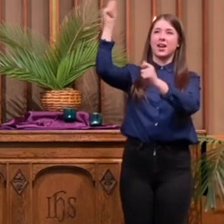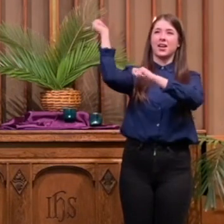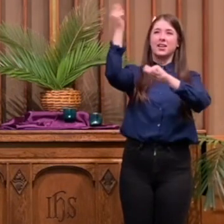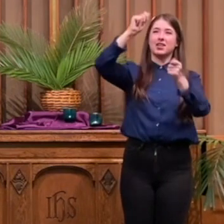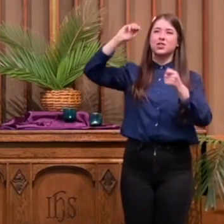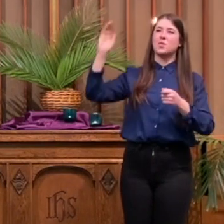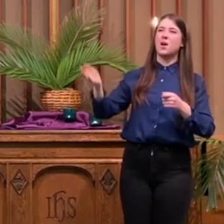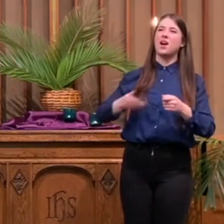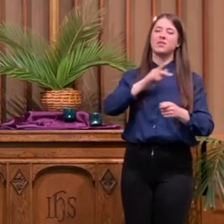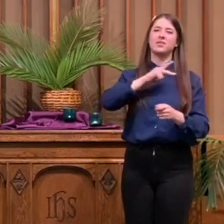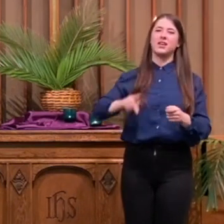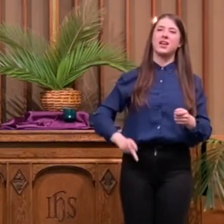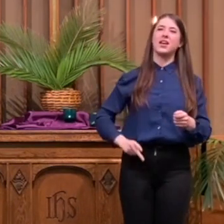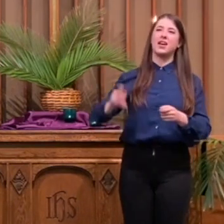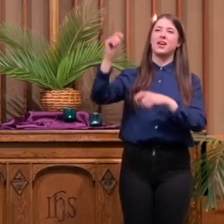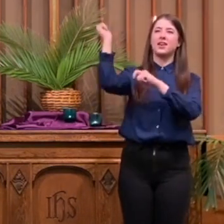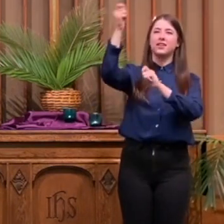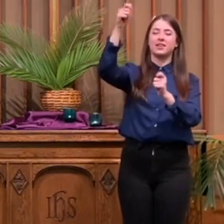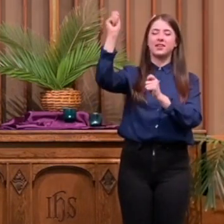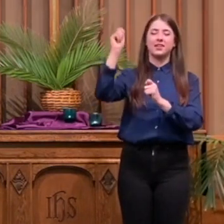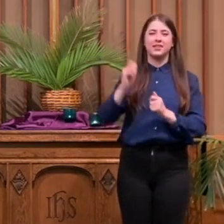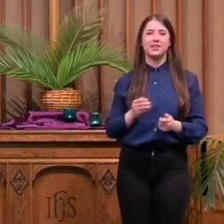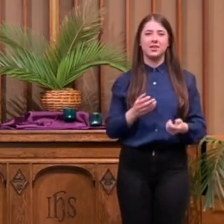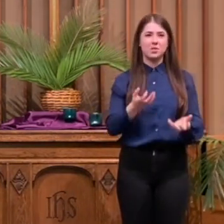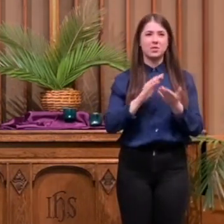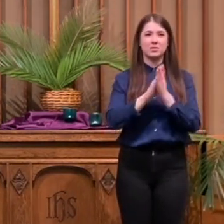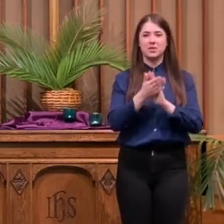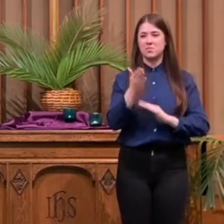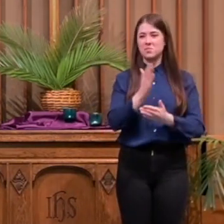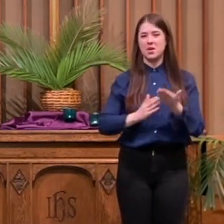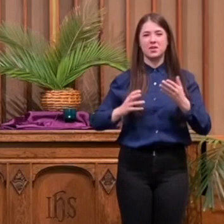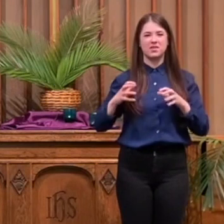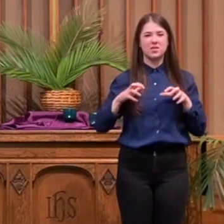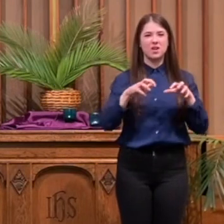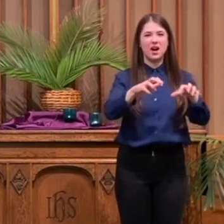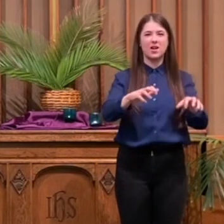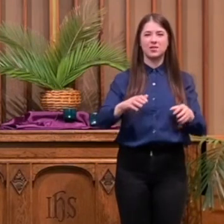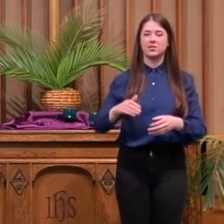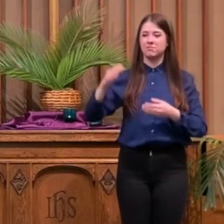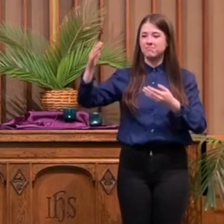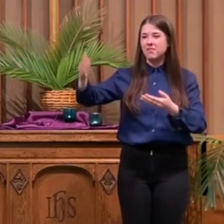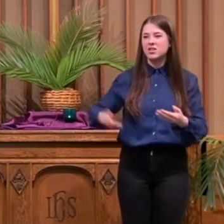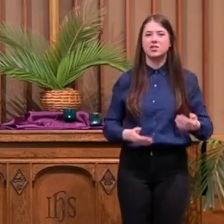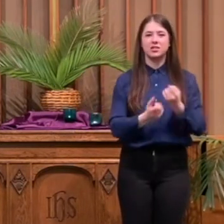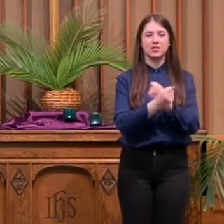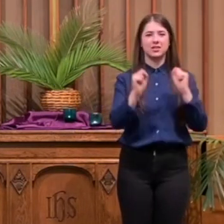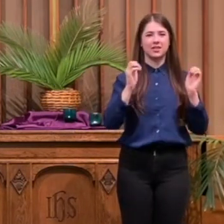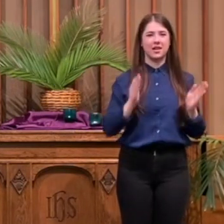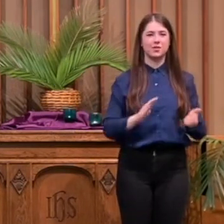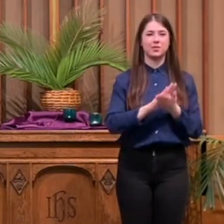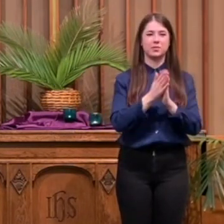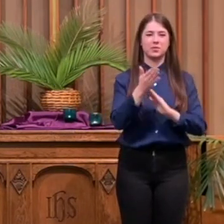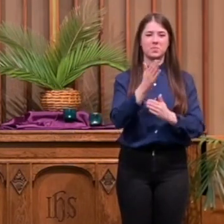of the King. We want to be a part of the crowd who ushers in the Savior, to be part of